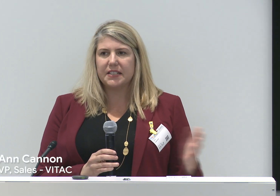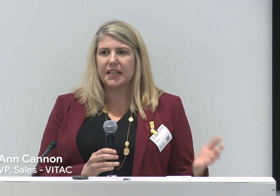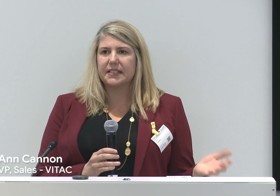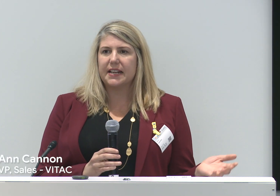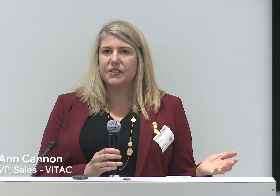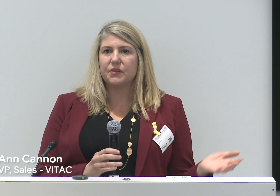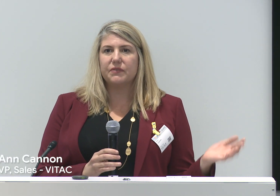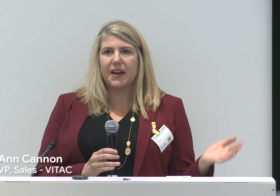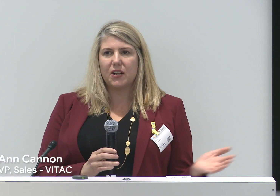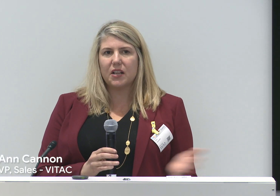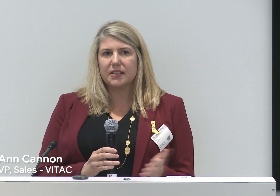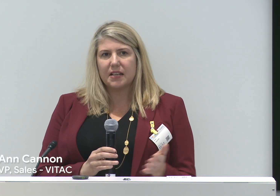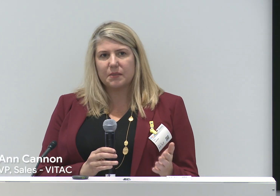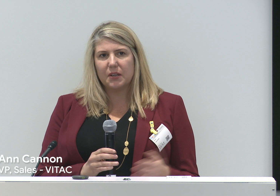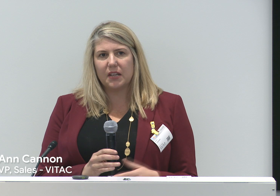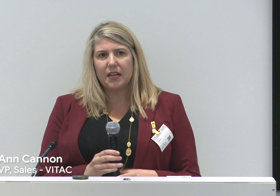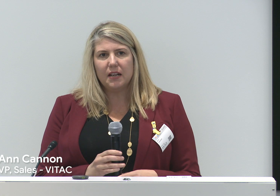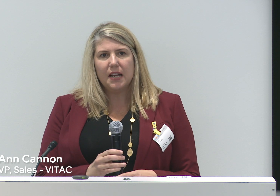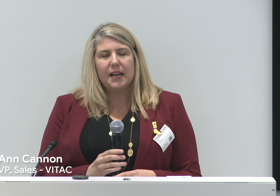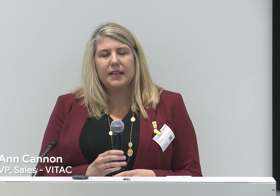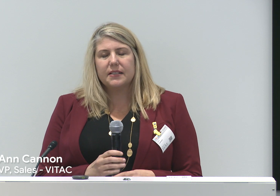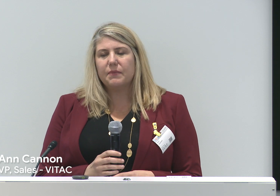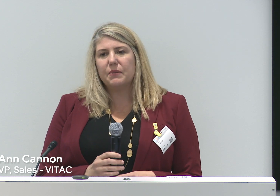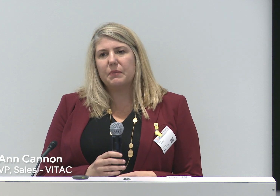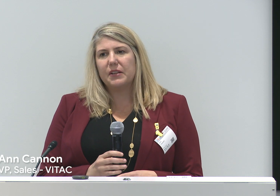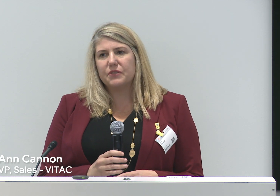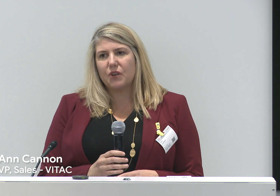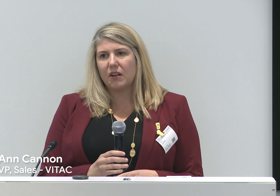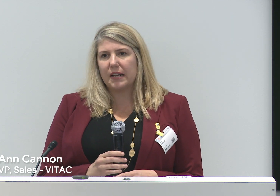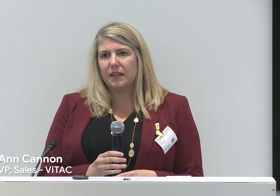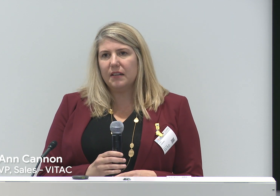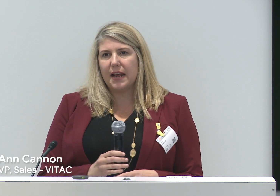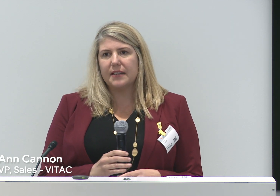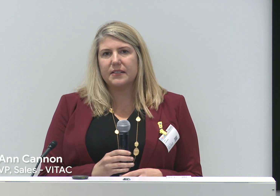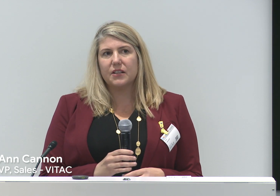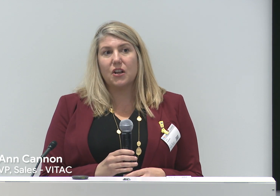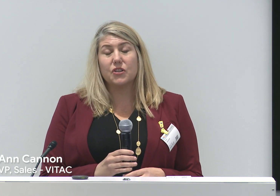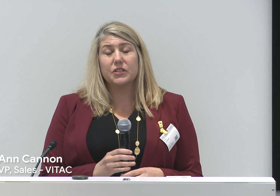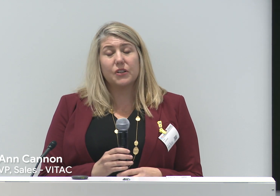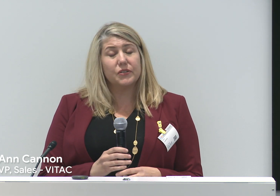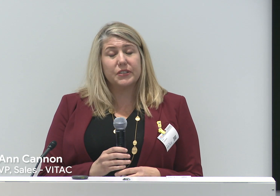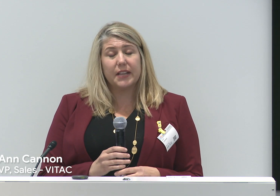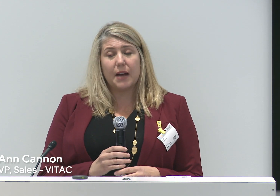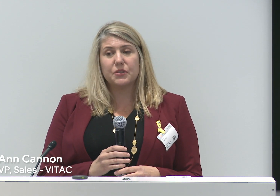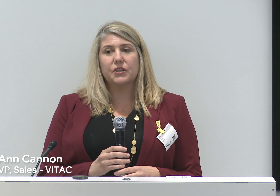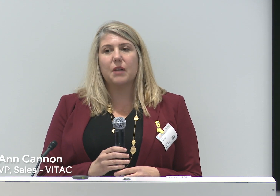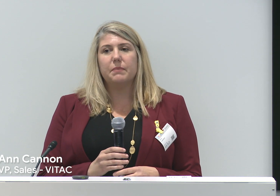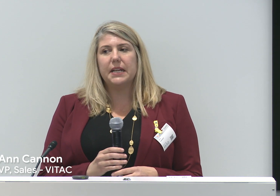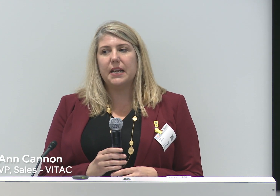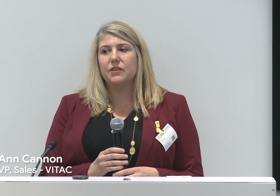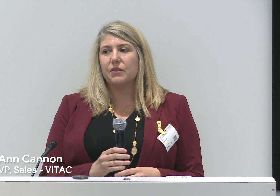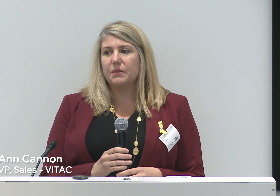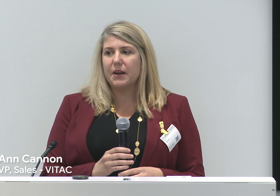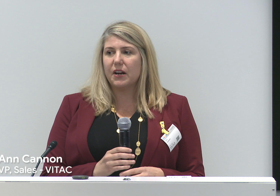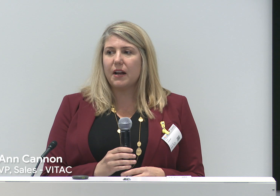Vitech stands for Vital Accessibility, something we believe strongly in as the largest closed caption company in North America.